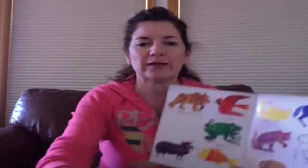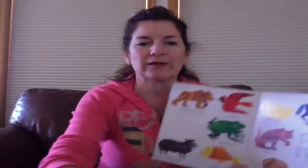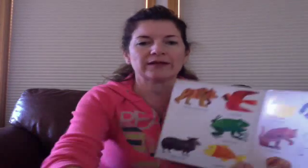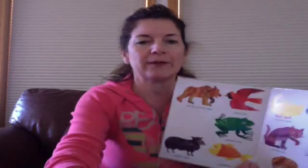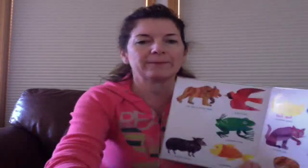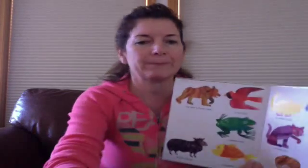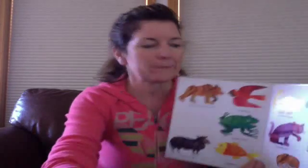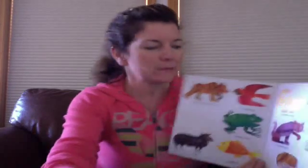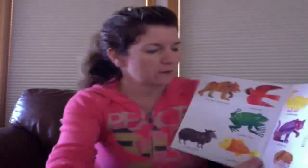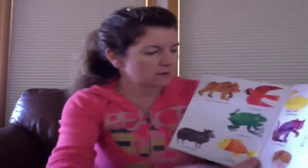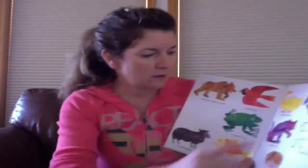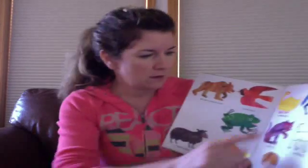quickly.